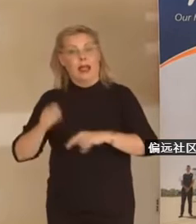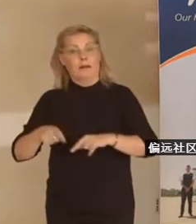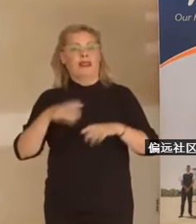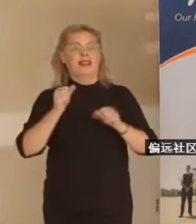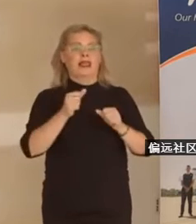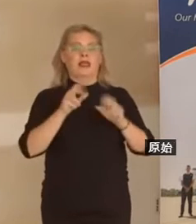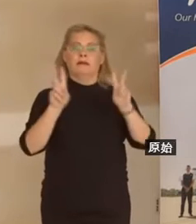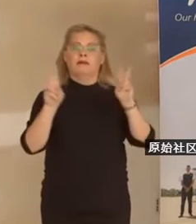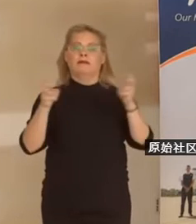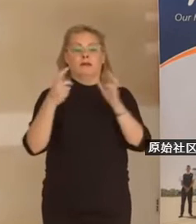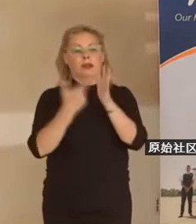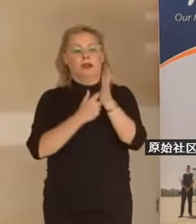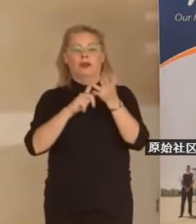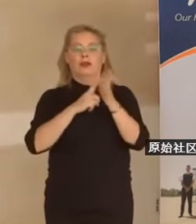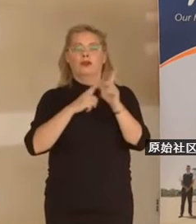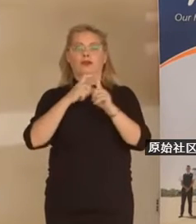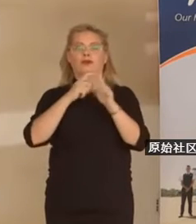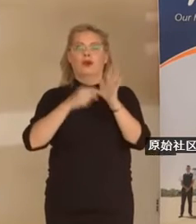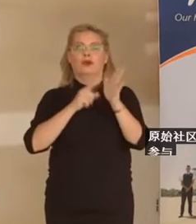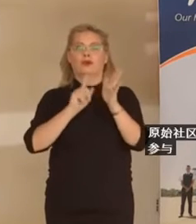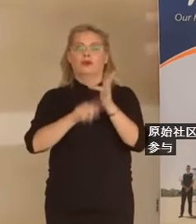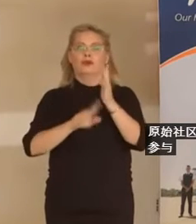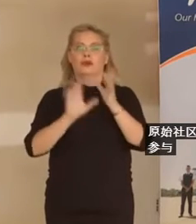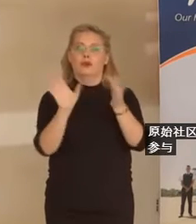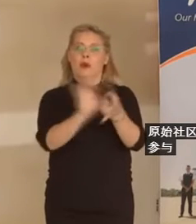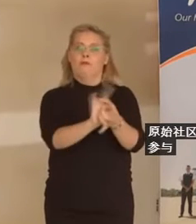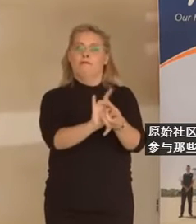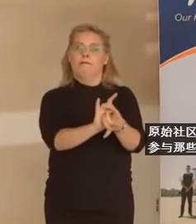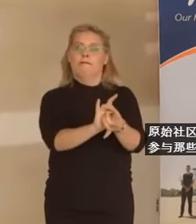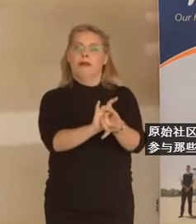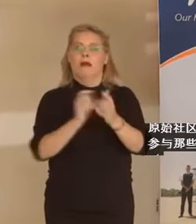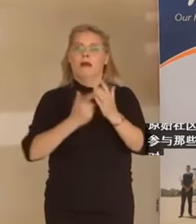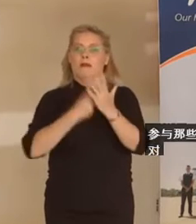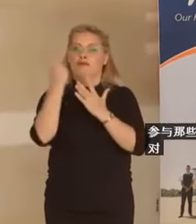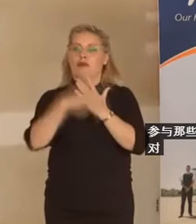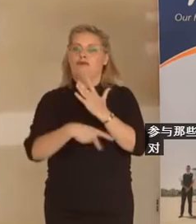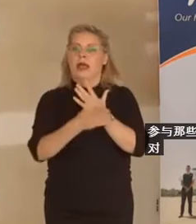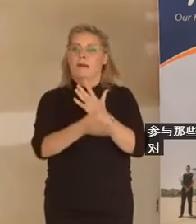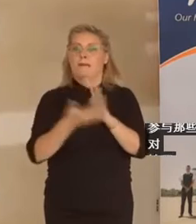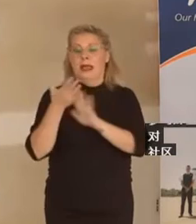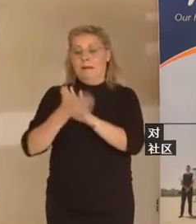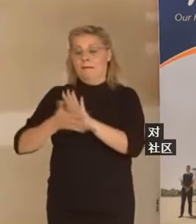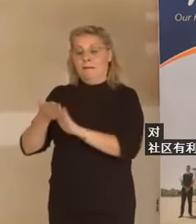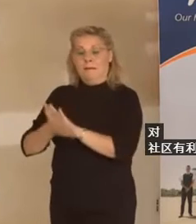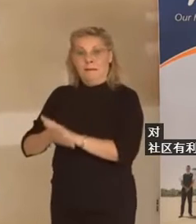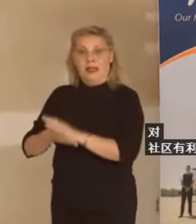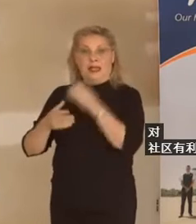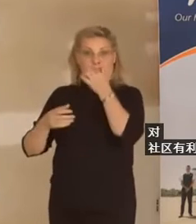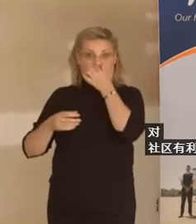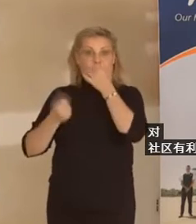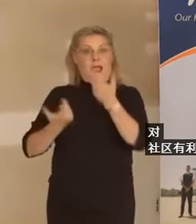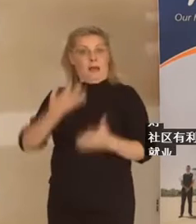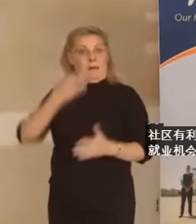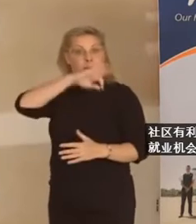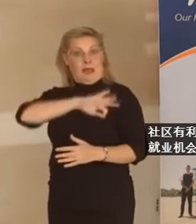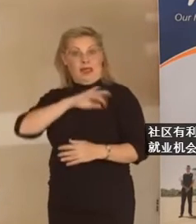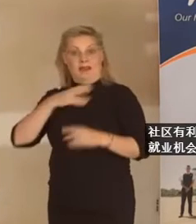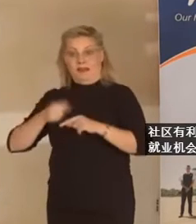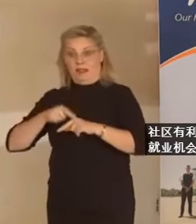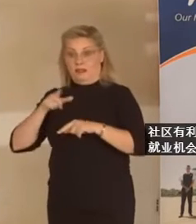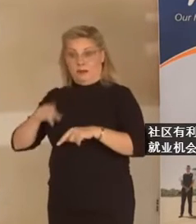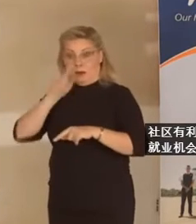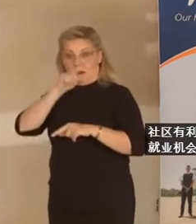infrastructure, going out to Aboriginal communities and engaging them in terms of working on those projects where there's a benefit for the community and a benefit in terms of